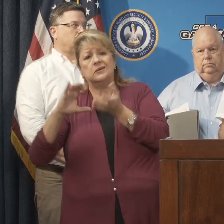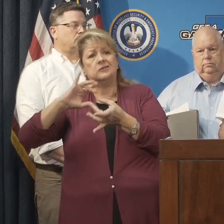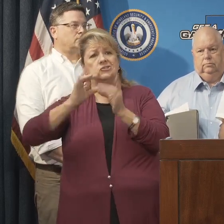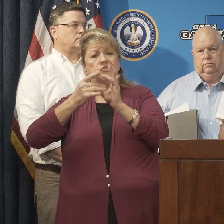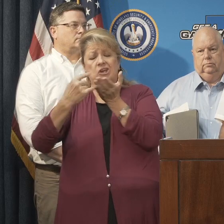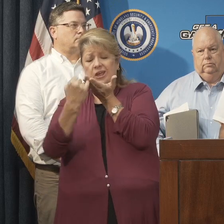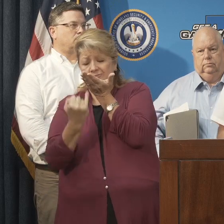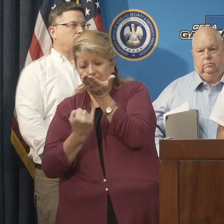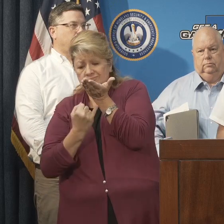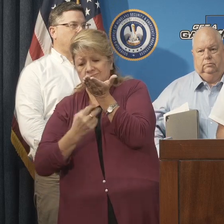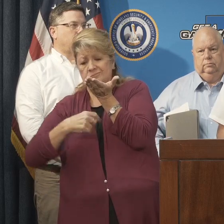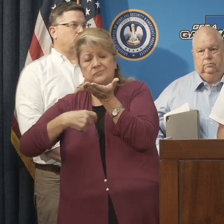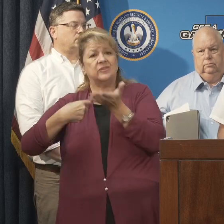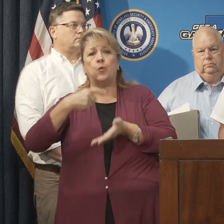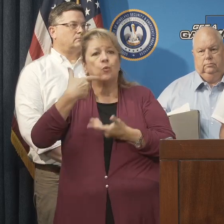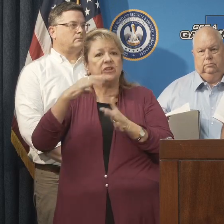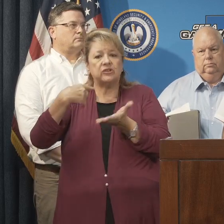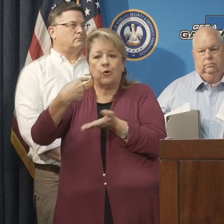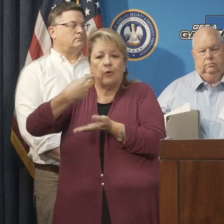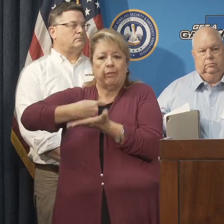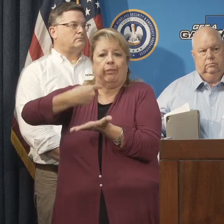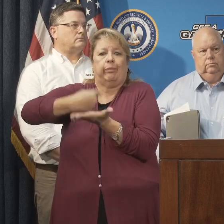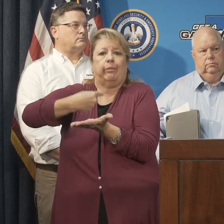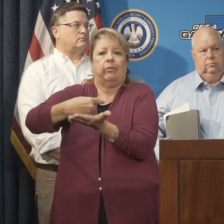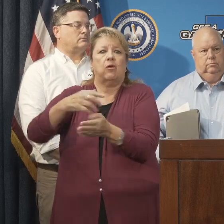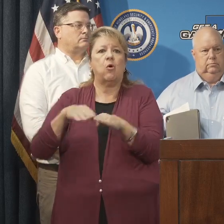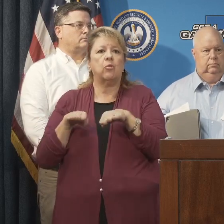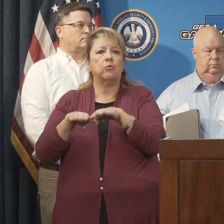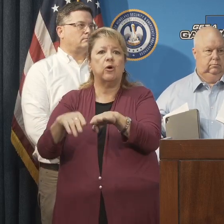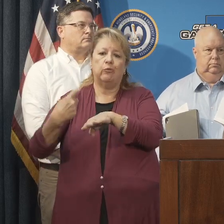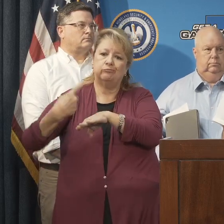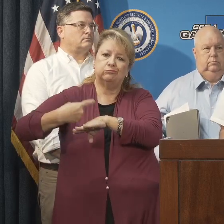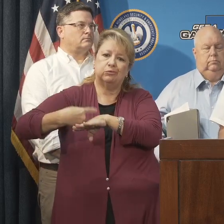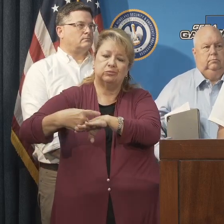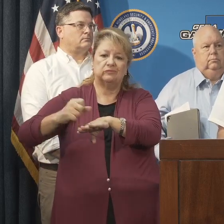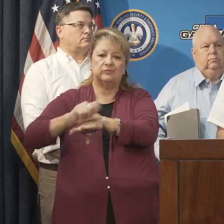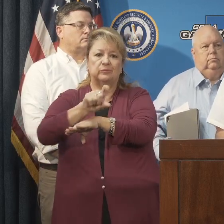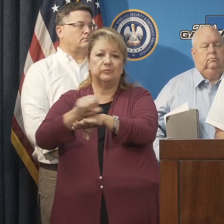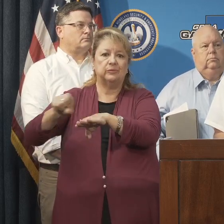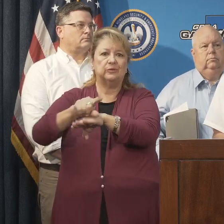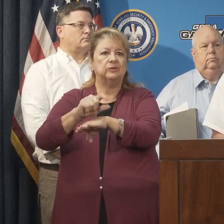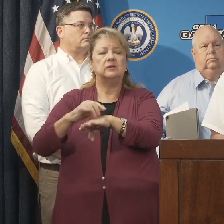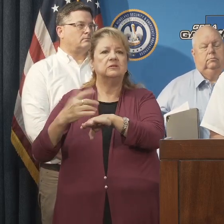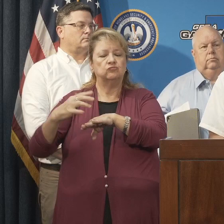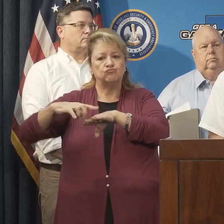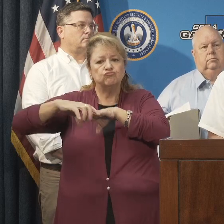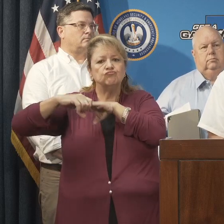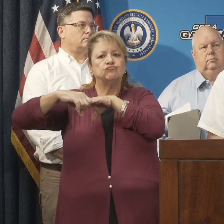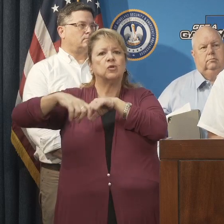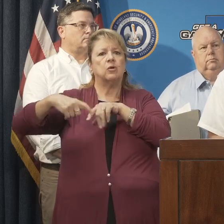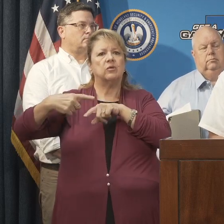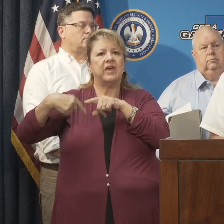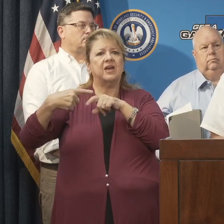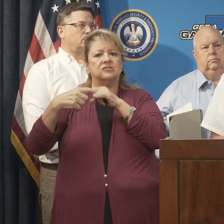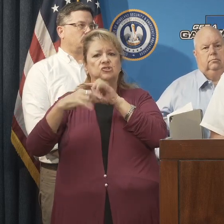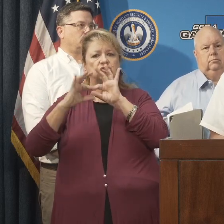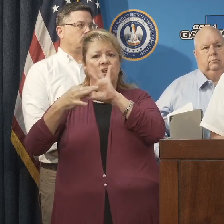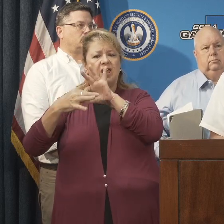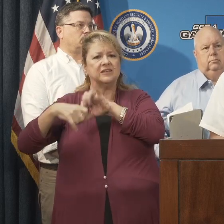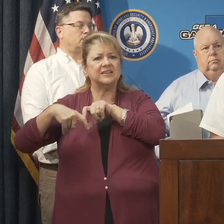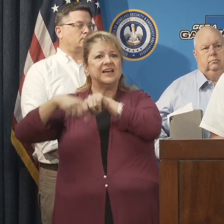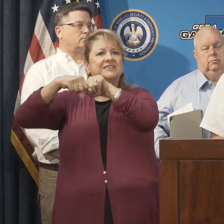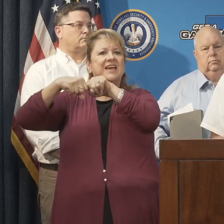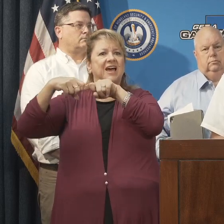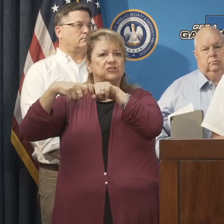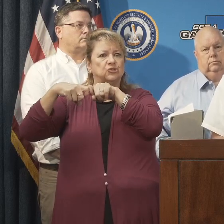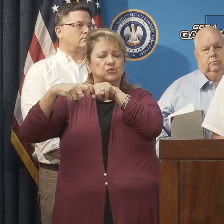then this weekend is Labor Day. We know that typically involves a lot of cookouts and barbecues,